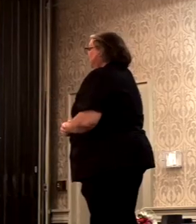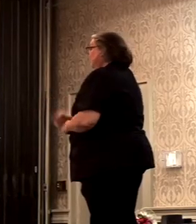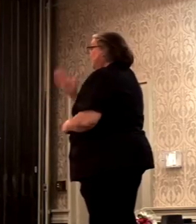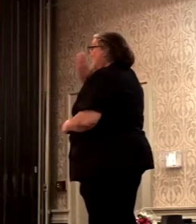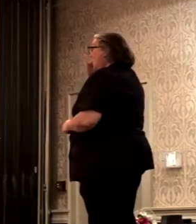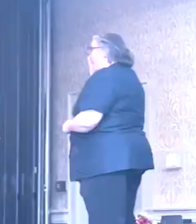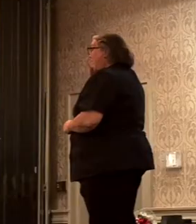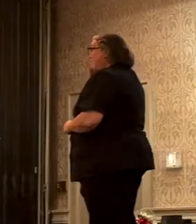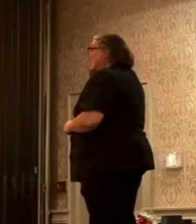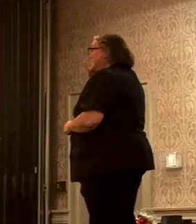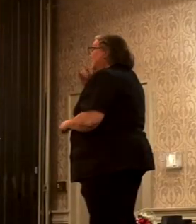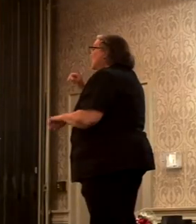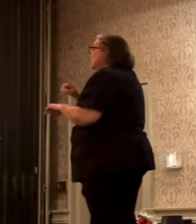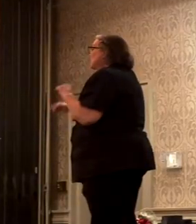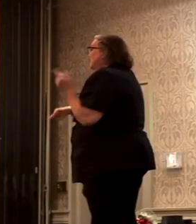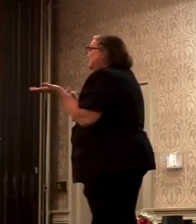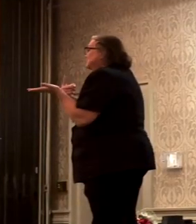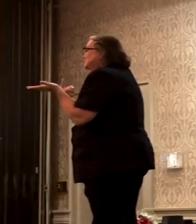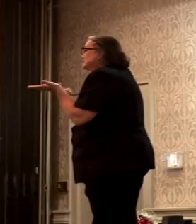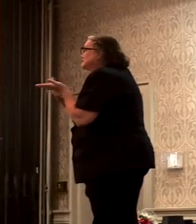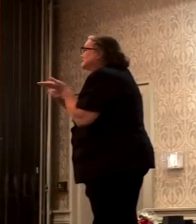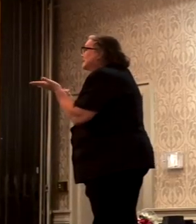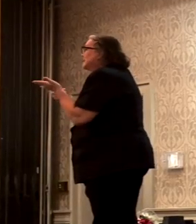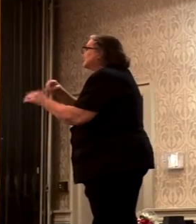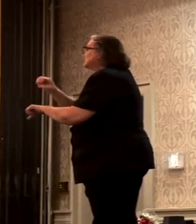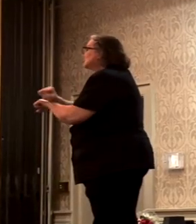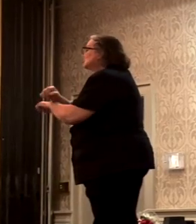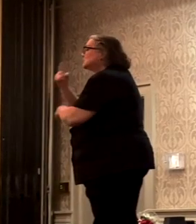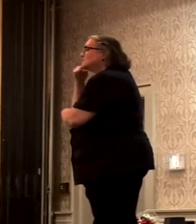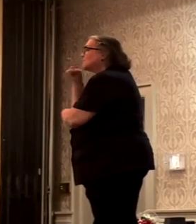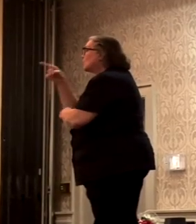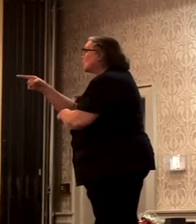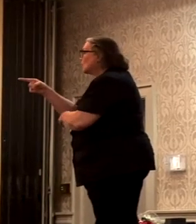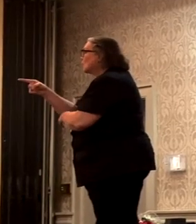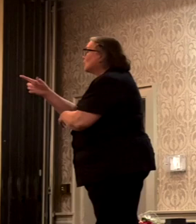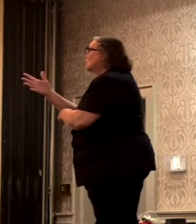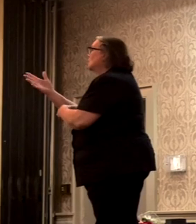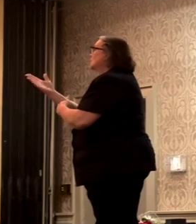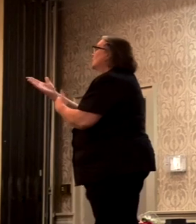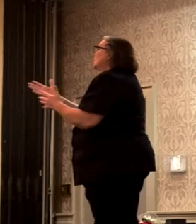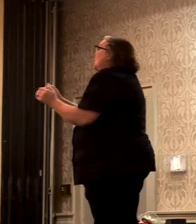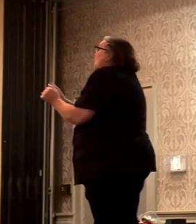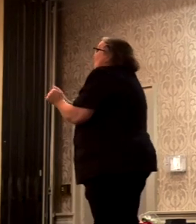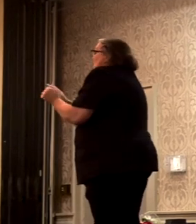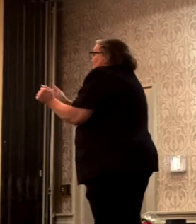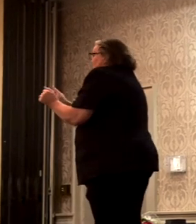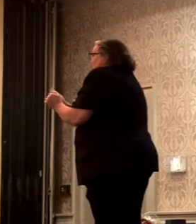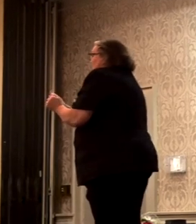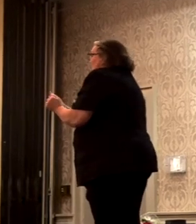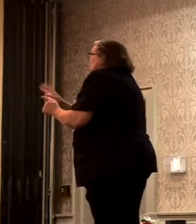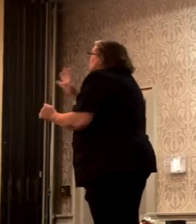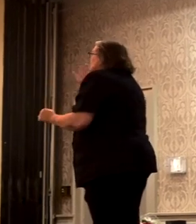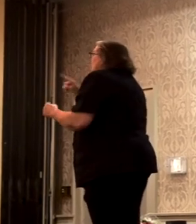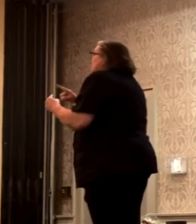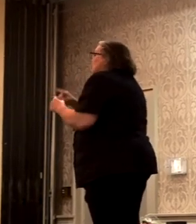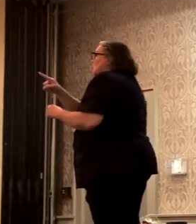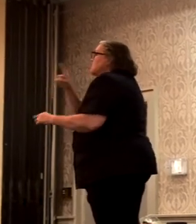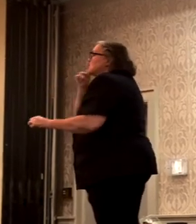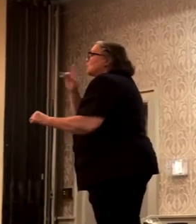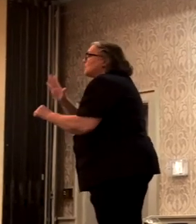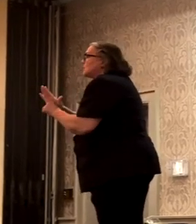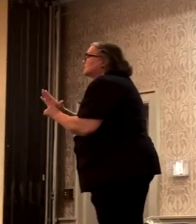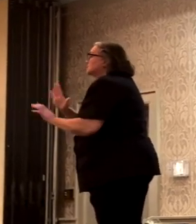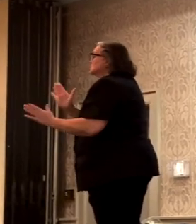one cannot discuss the career of Justice Vogel without reference to her commitment to